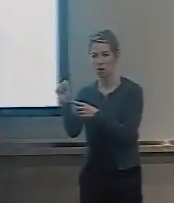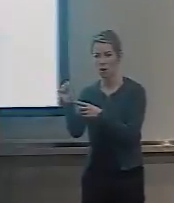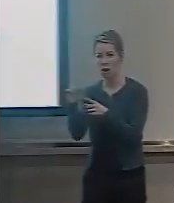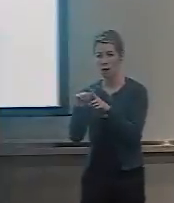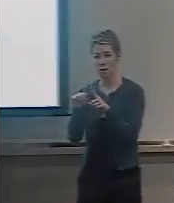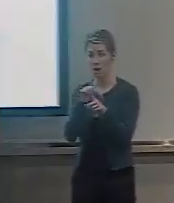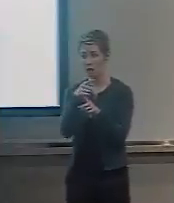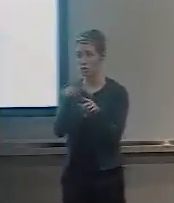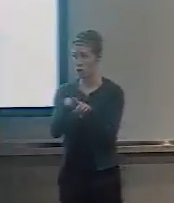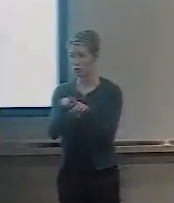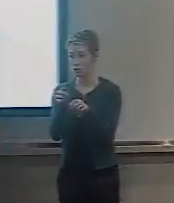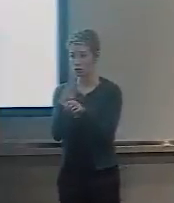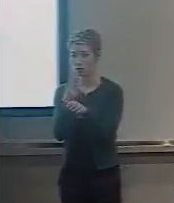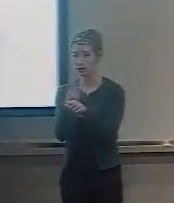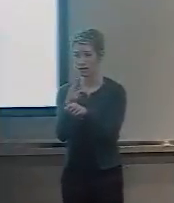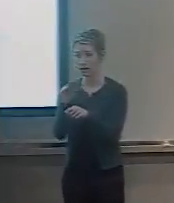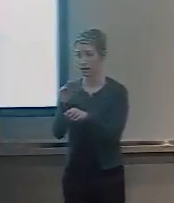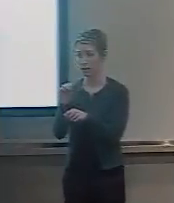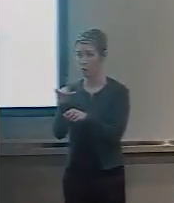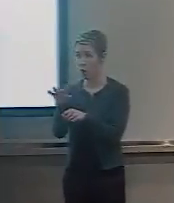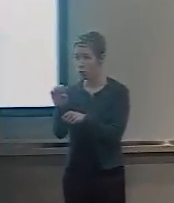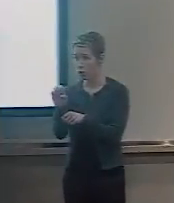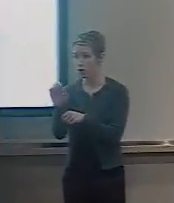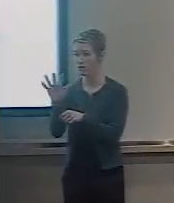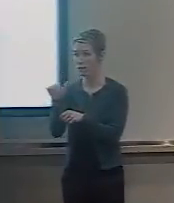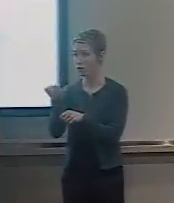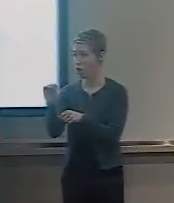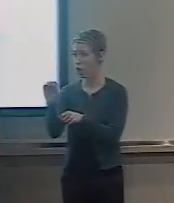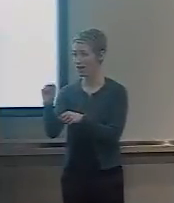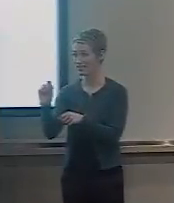you also using like the mobile 5.0